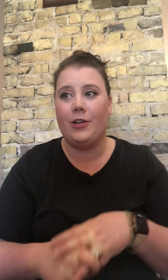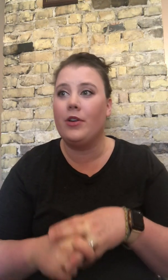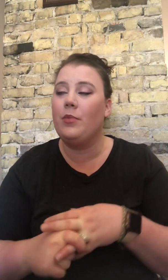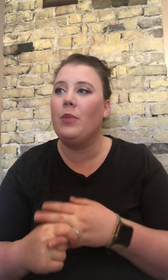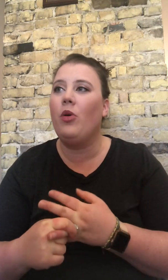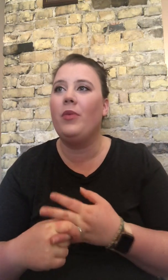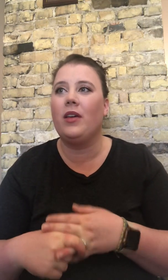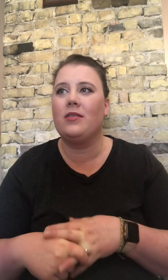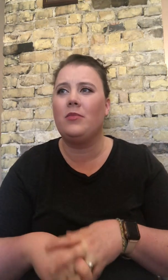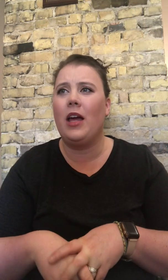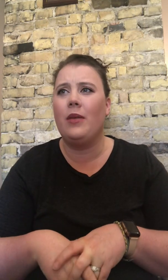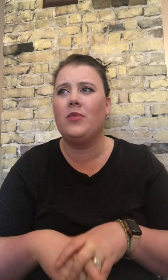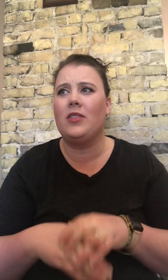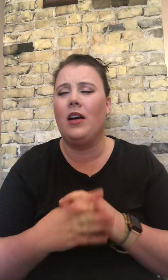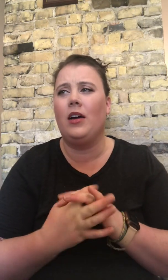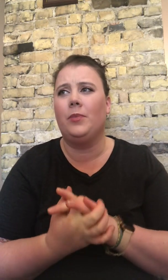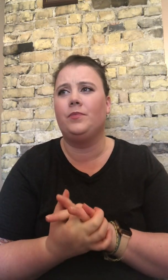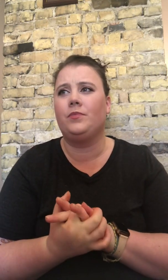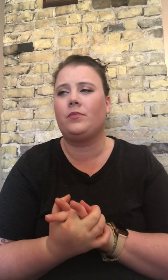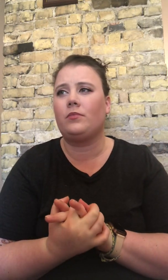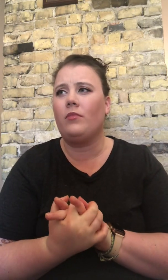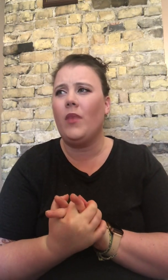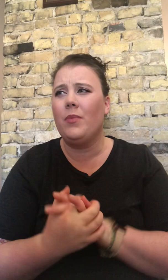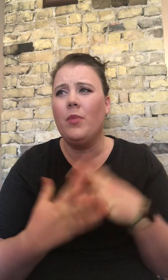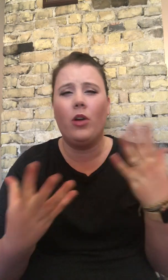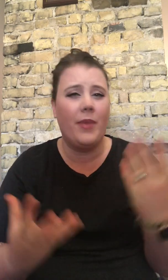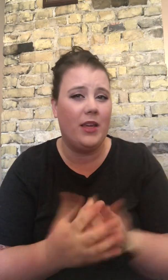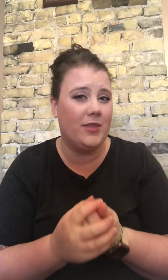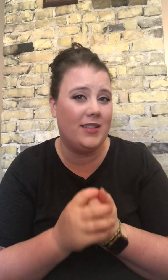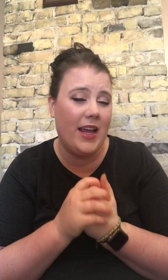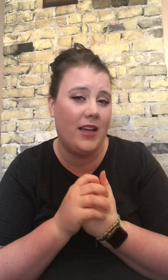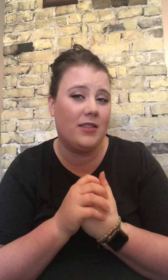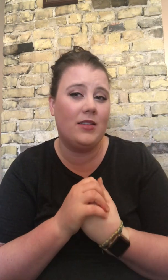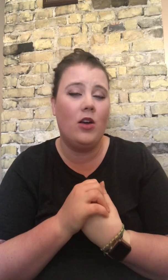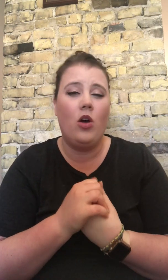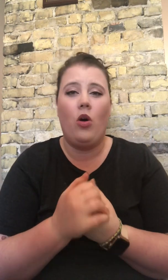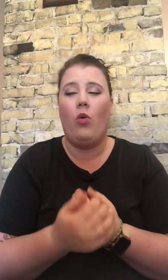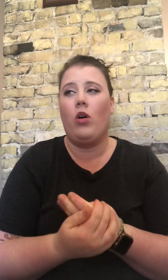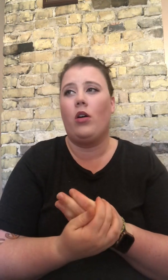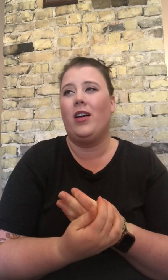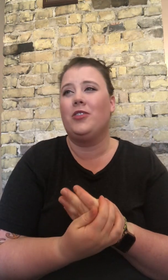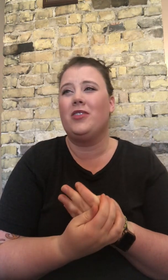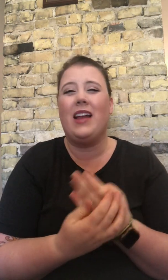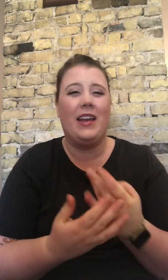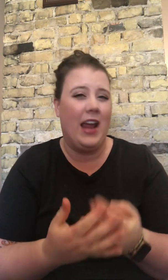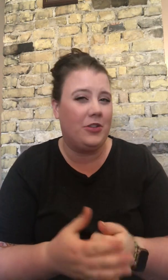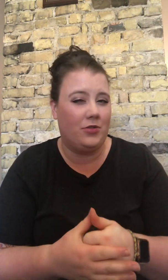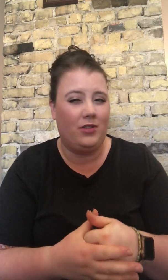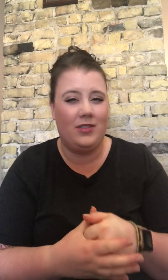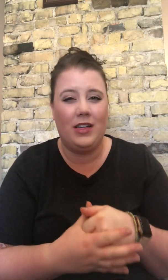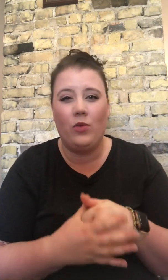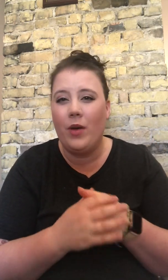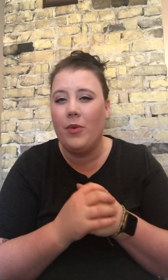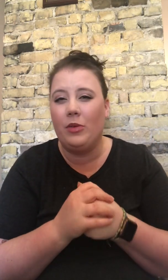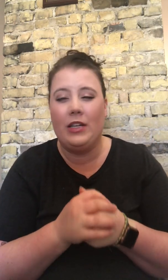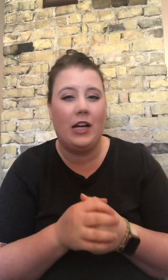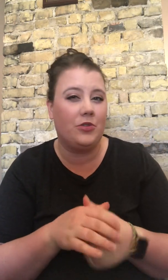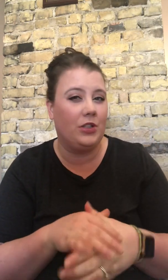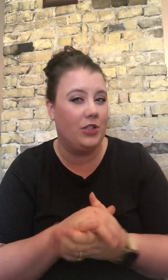hearing people, because sometimes people are making mistakes or it's just not natural. It's not the way people naturally